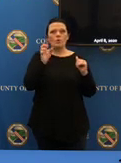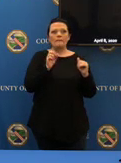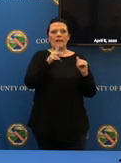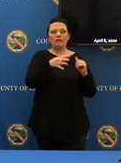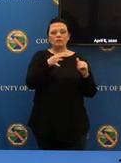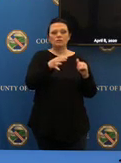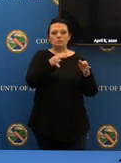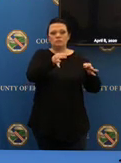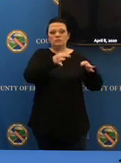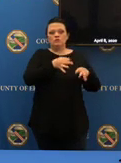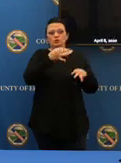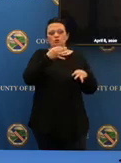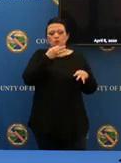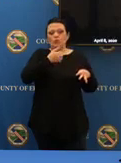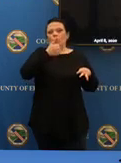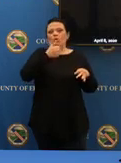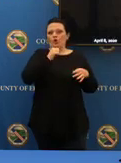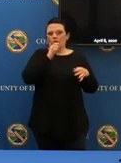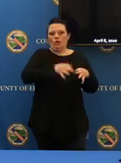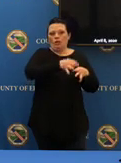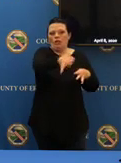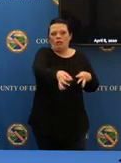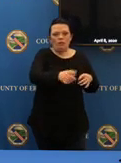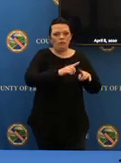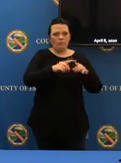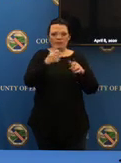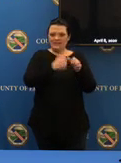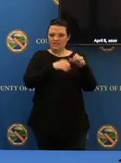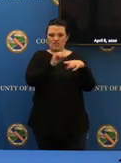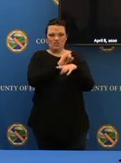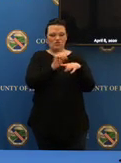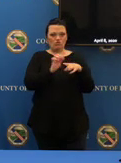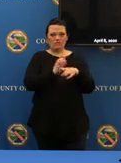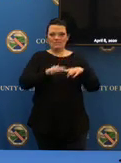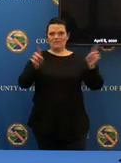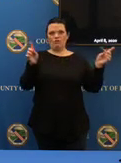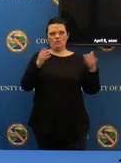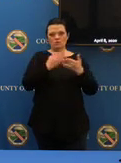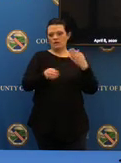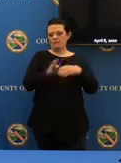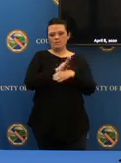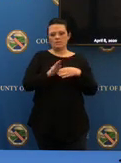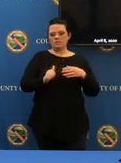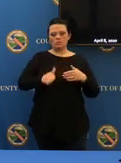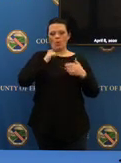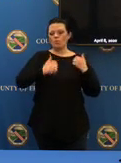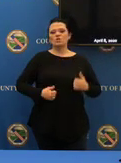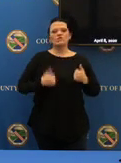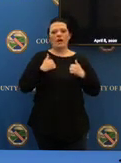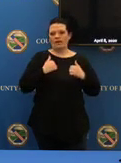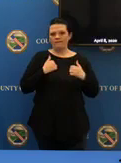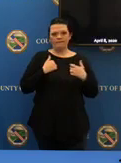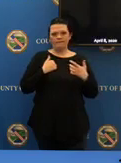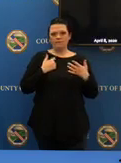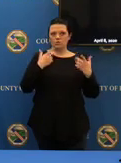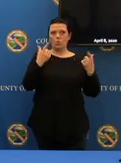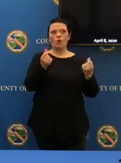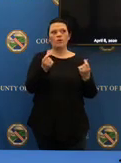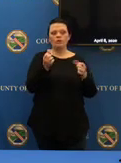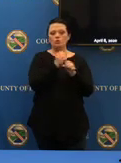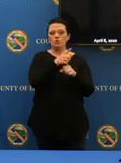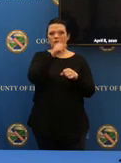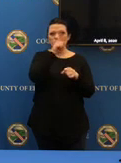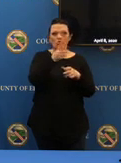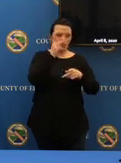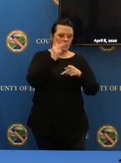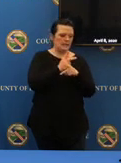but I know for every industry it's going to be different. There are some businesses that just won't survive this. So what can we do to ensure that we keep